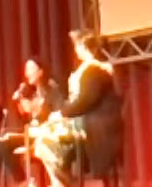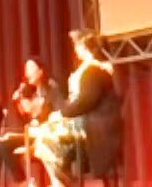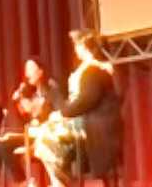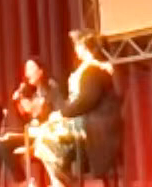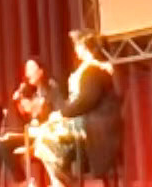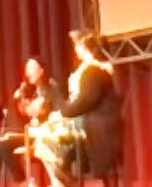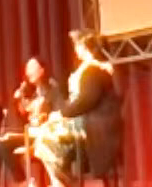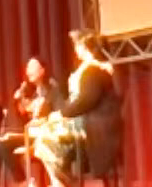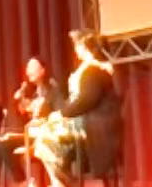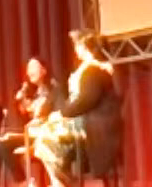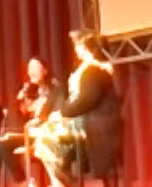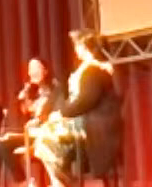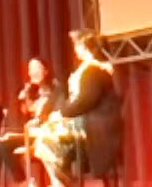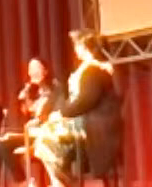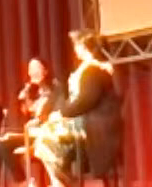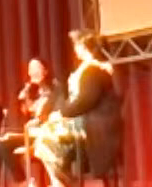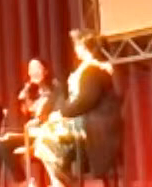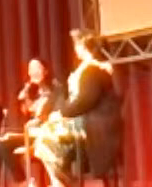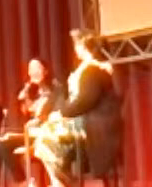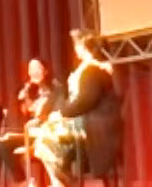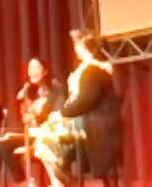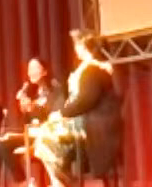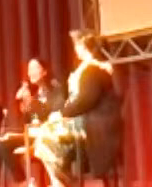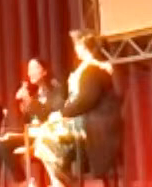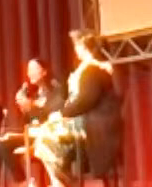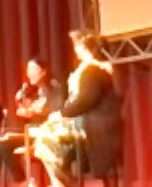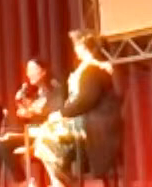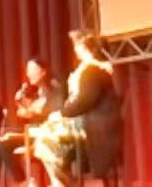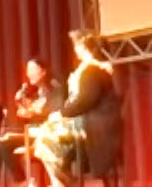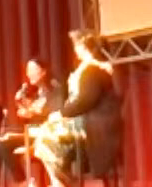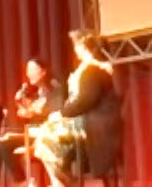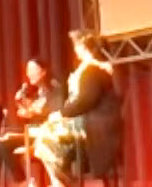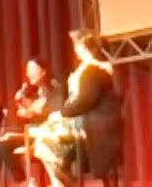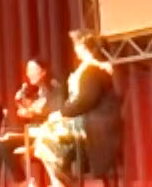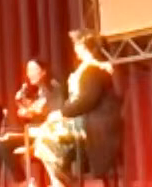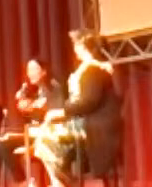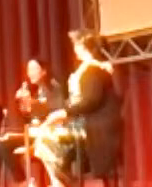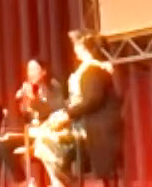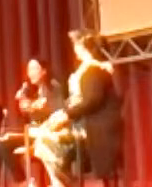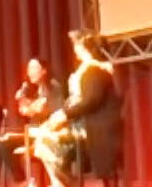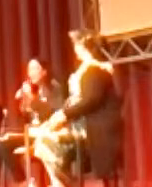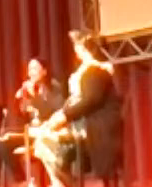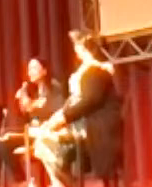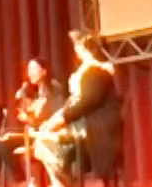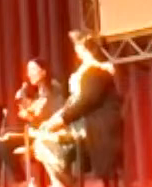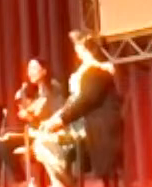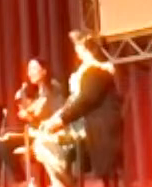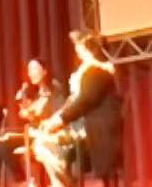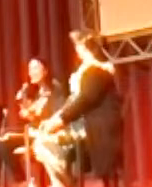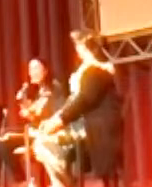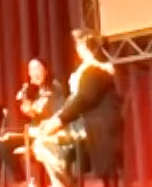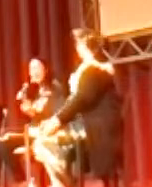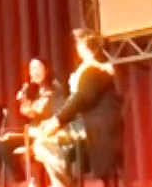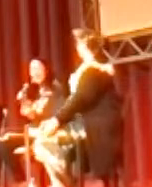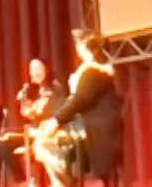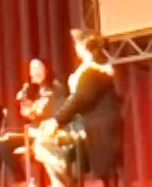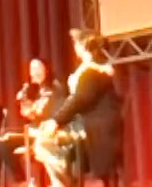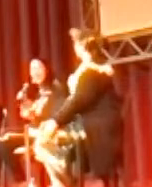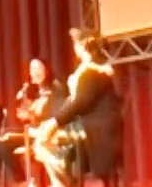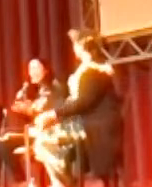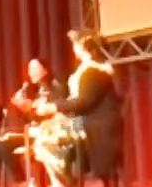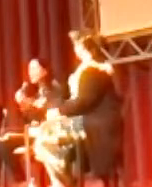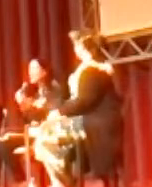think, aloha is the original joy in resistance